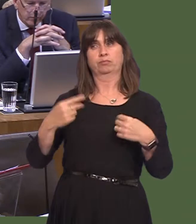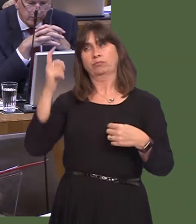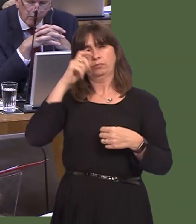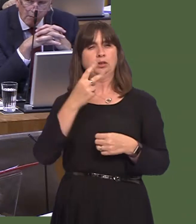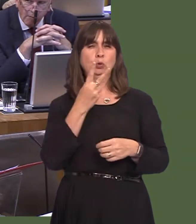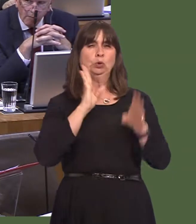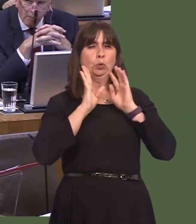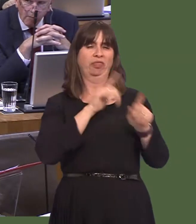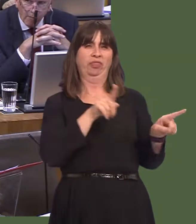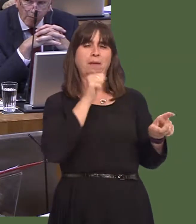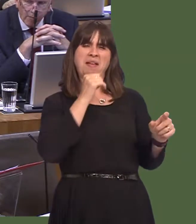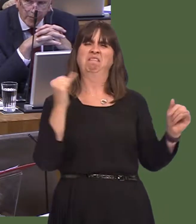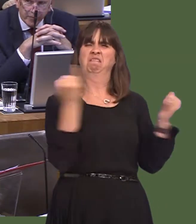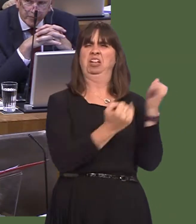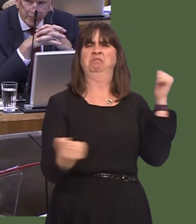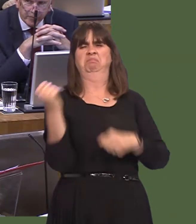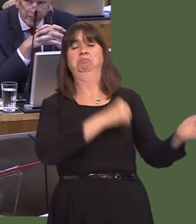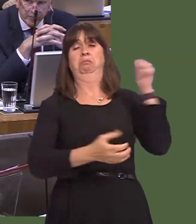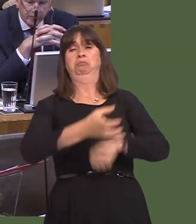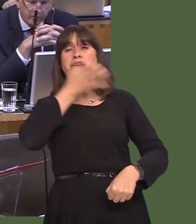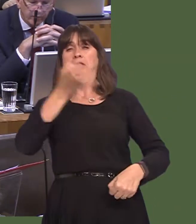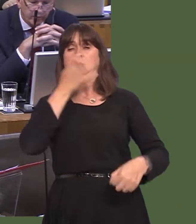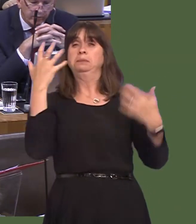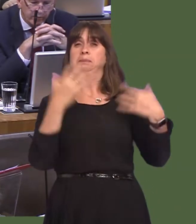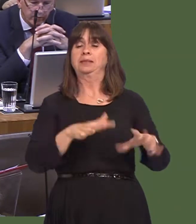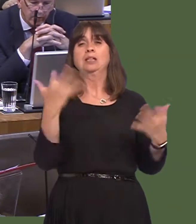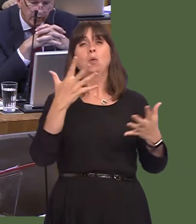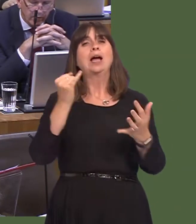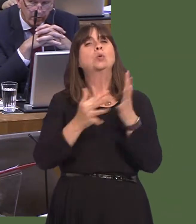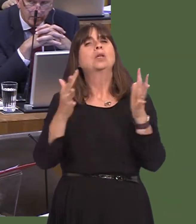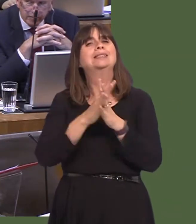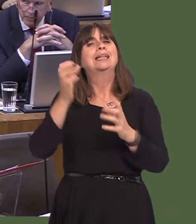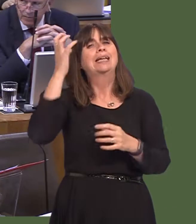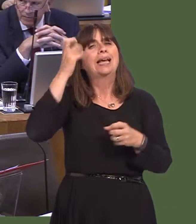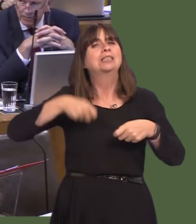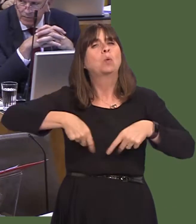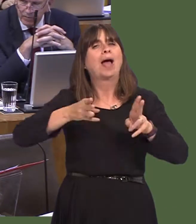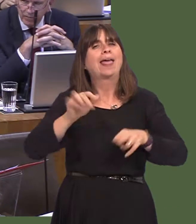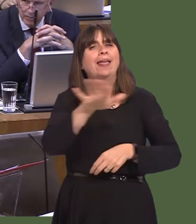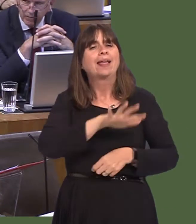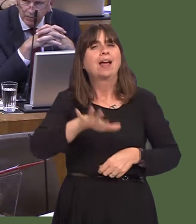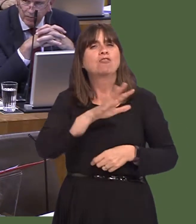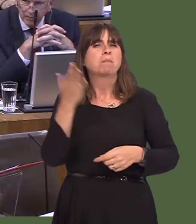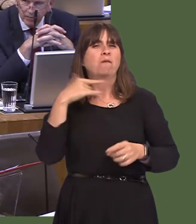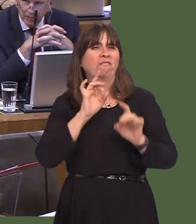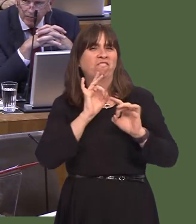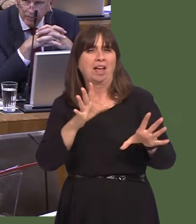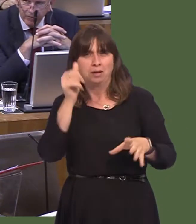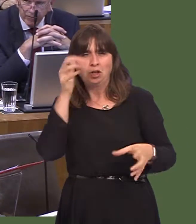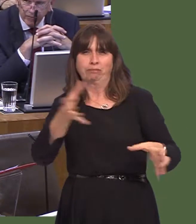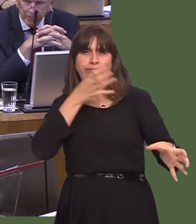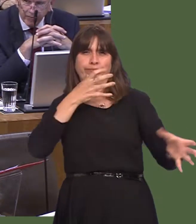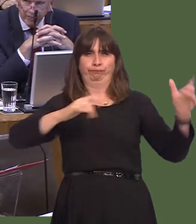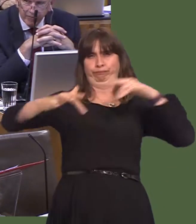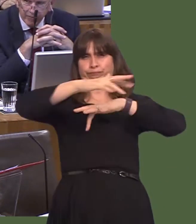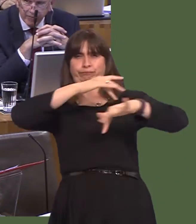young men, who might have been fighting with each other in drink on the Kingsway in Swansea, which in those days was quite a venue for such things. If